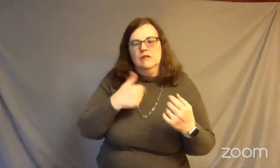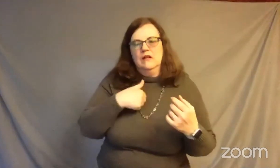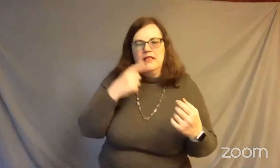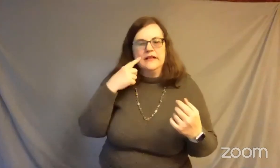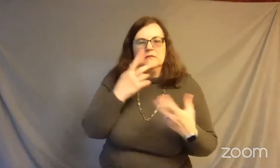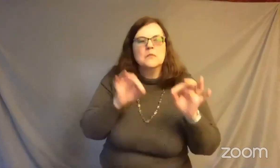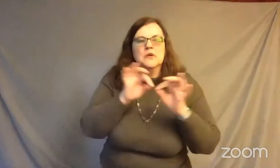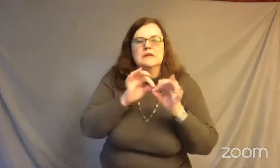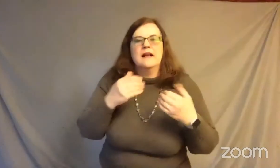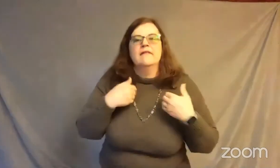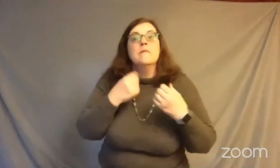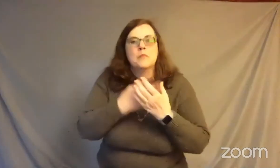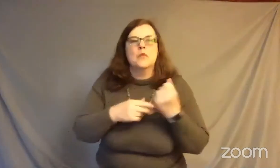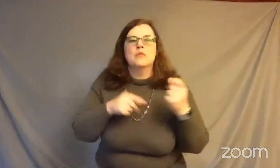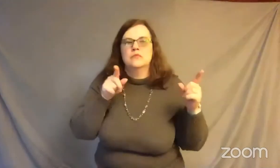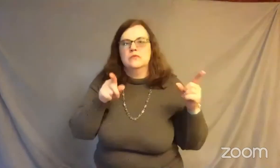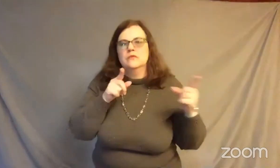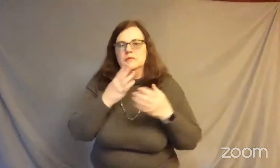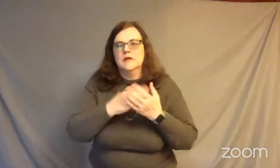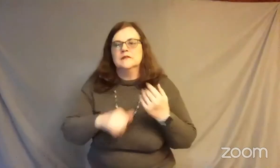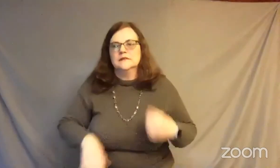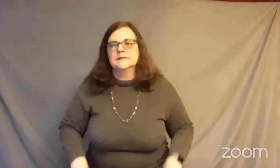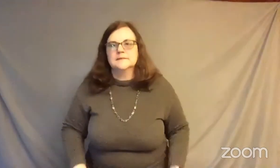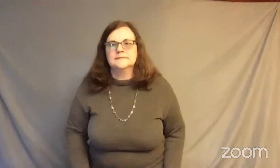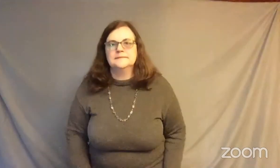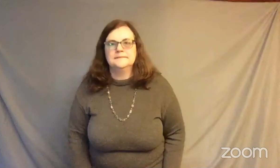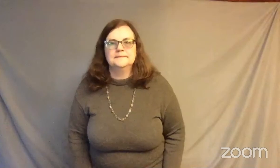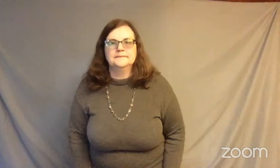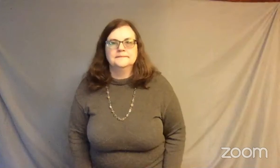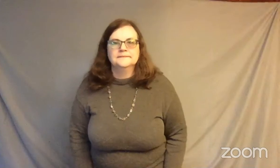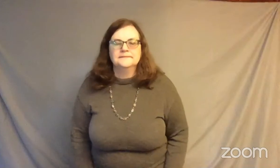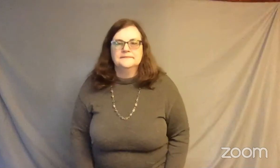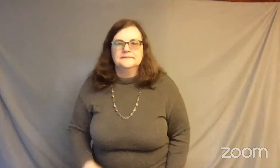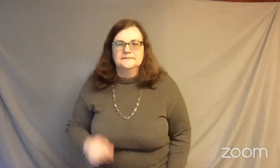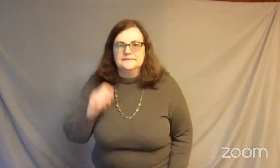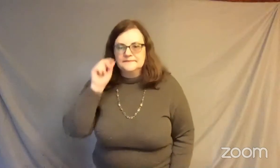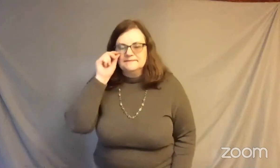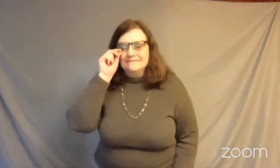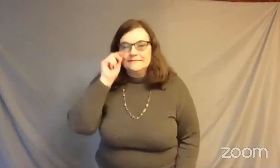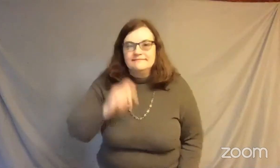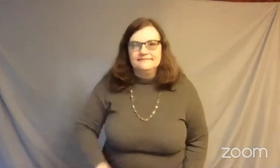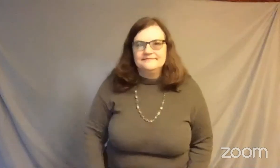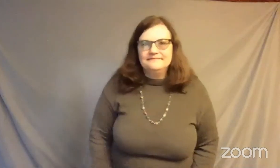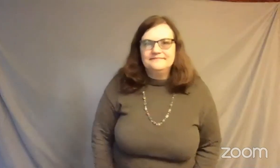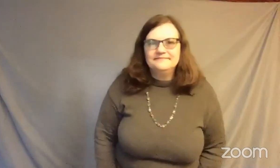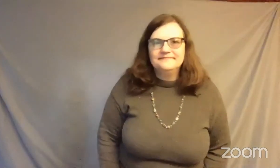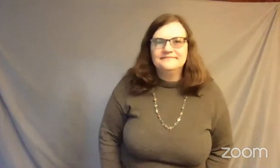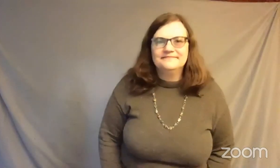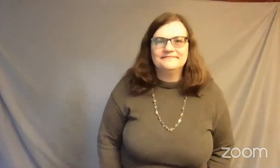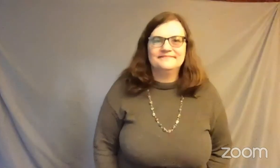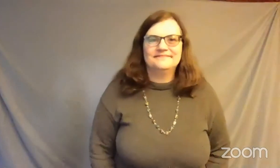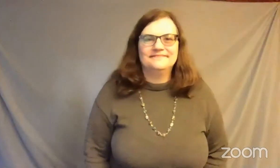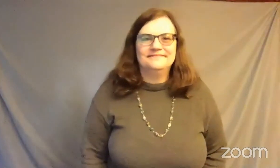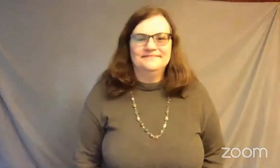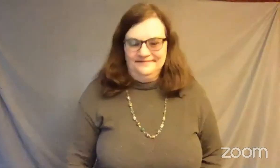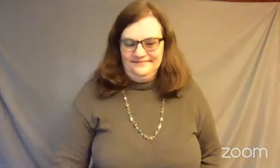And they know already how languages need to be formalized in the brain. So we have to look at both of these